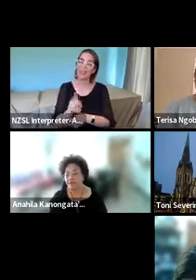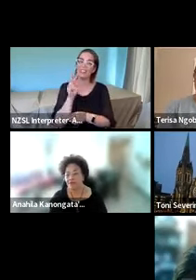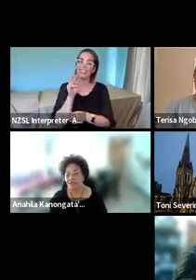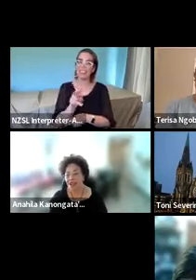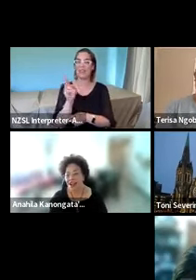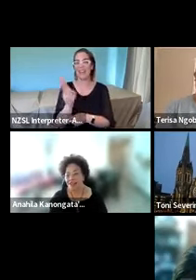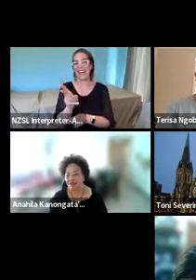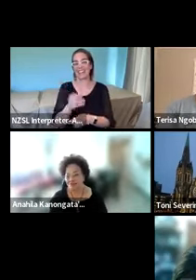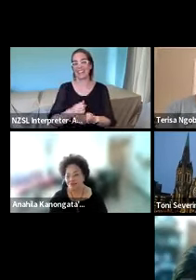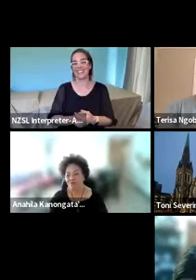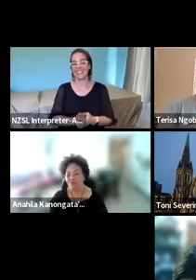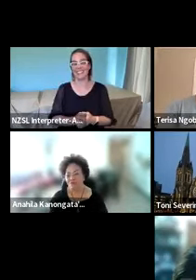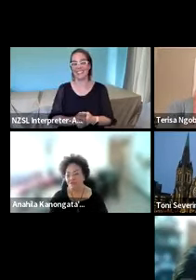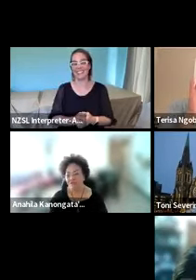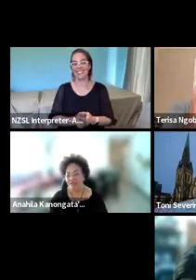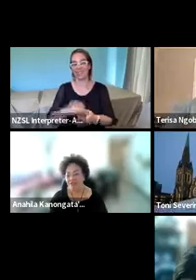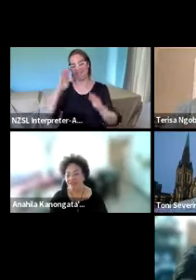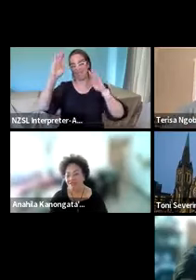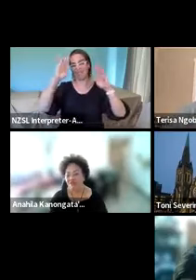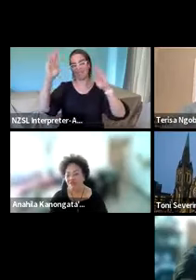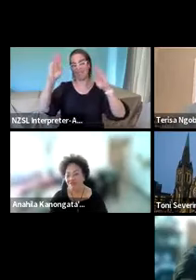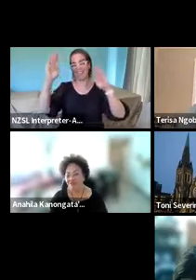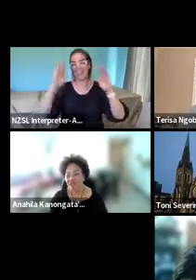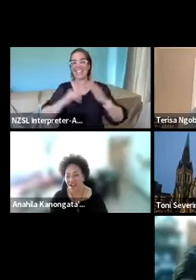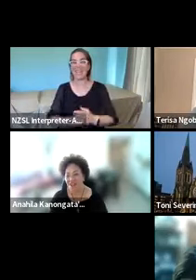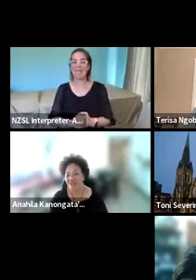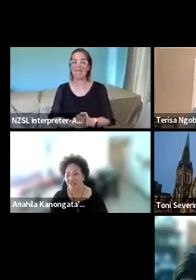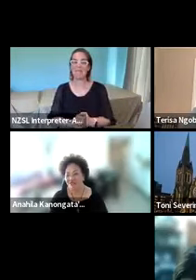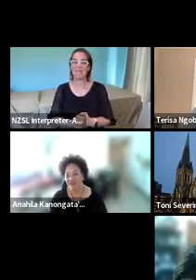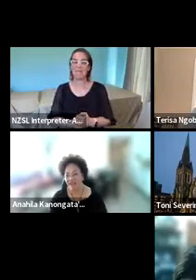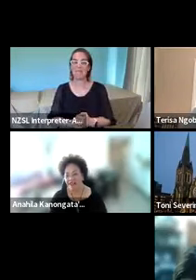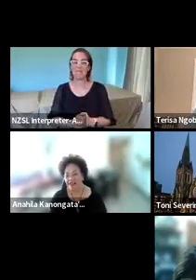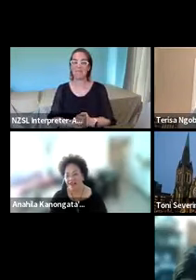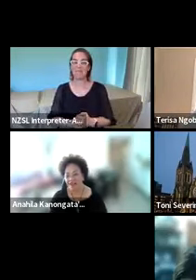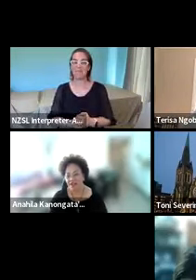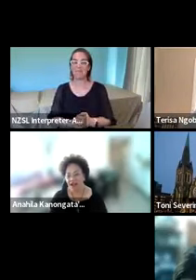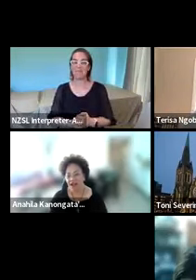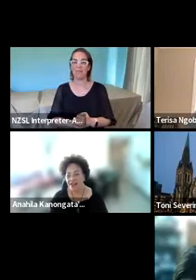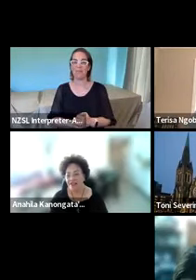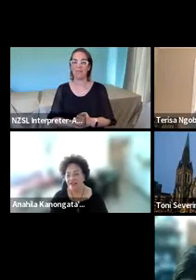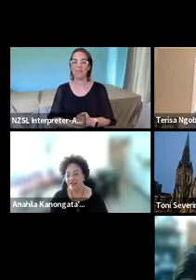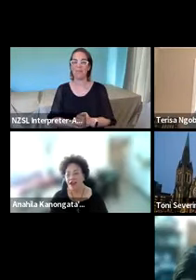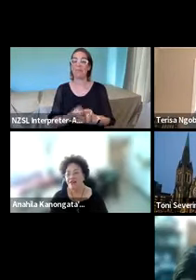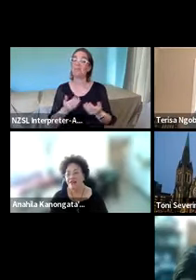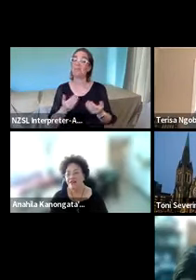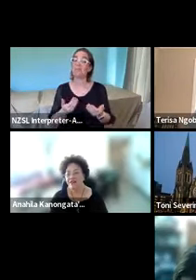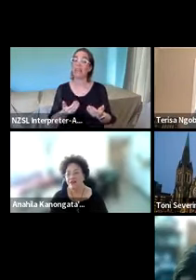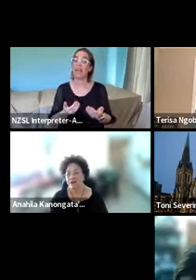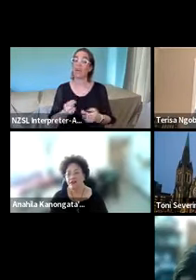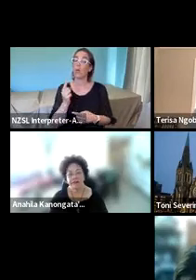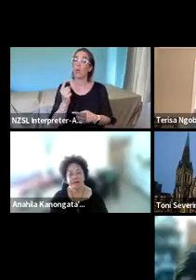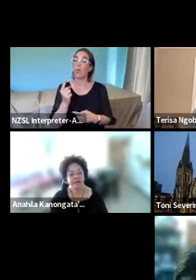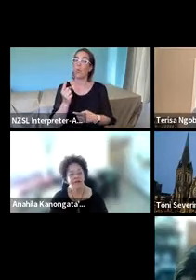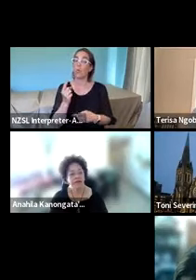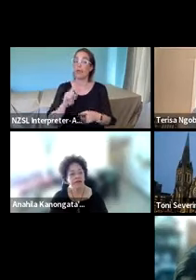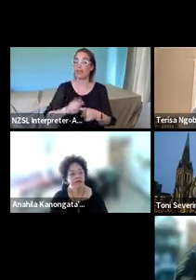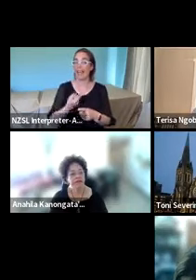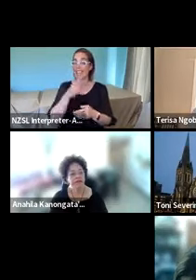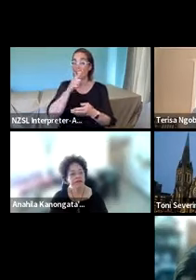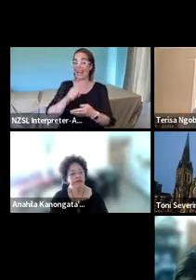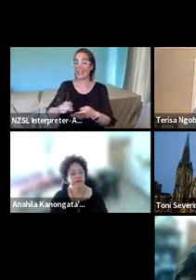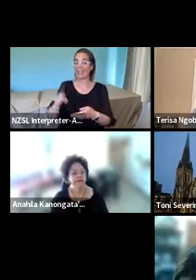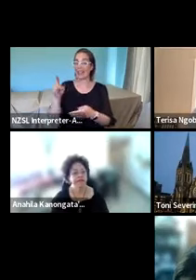Karena. Thank you. Thanks. Ka Ka kite kite anō. Now, we have had a late cancellation